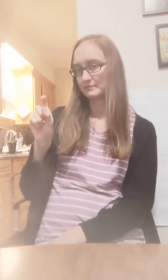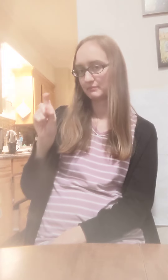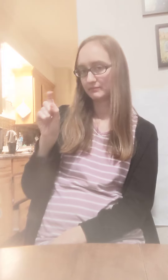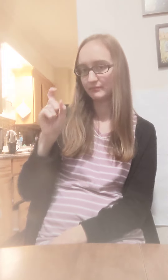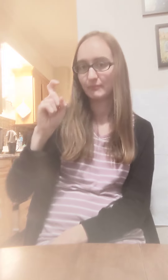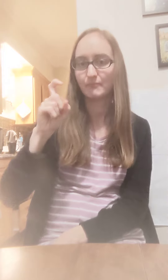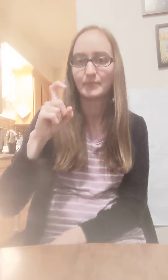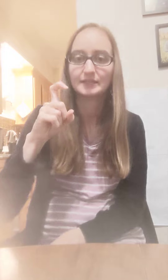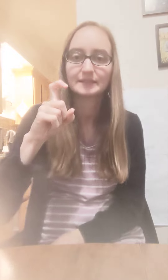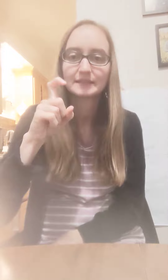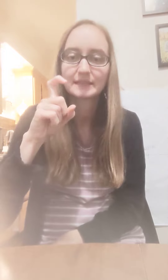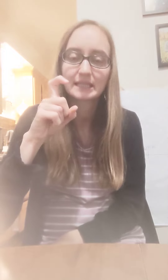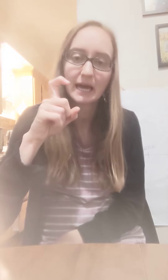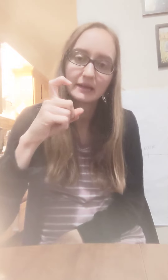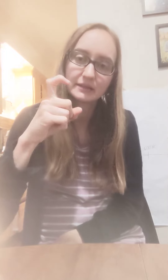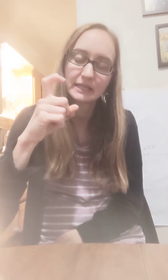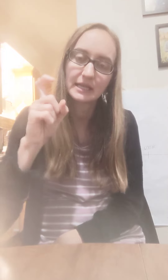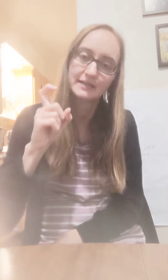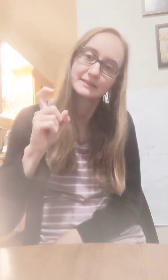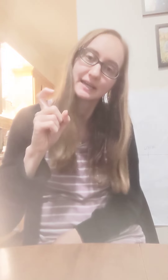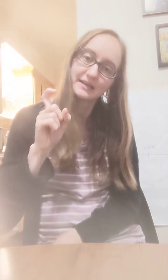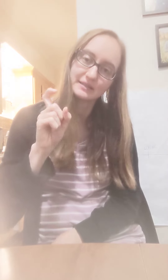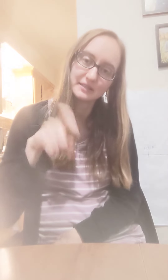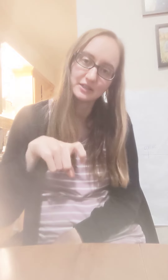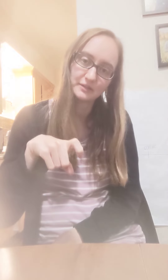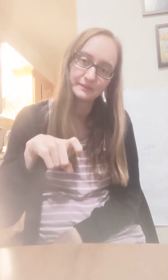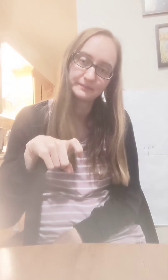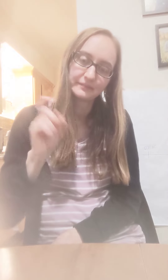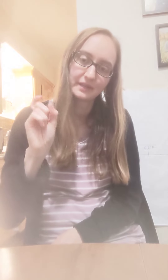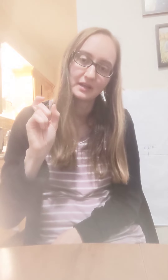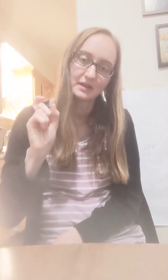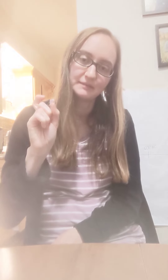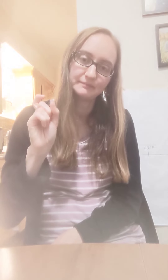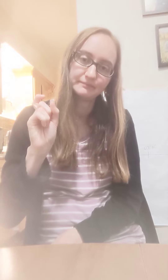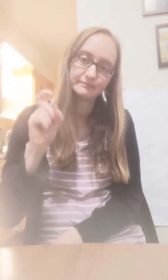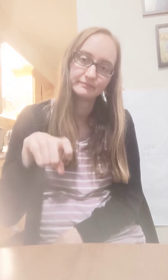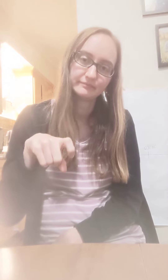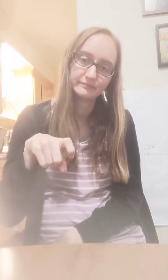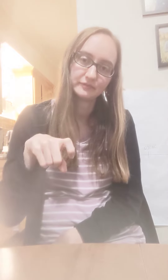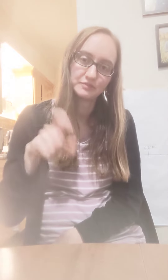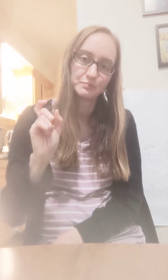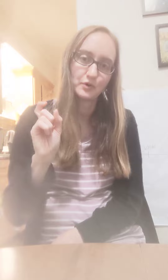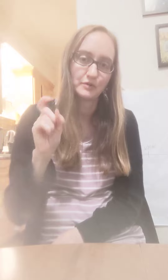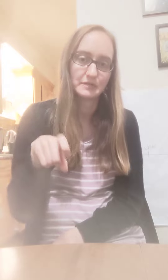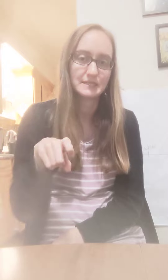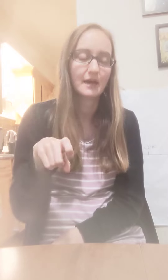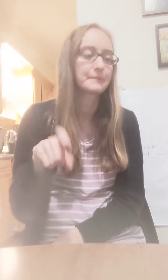must is like that, like an X hand, and then you just point your wrist down,